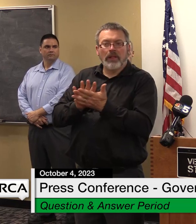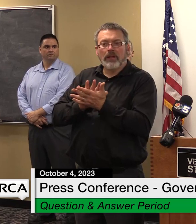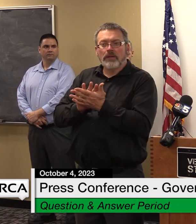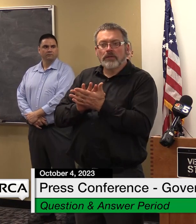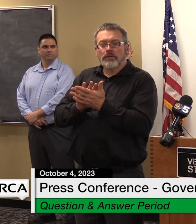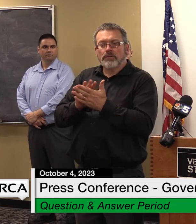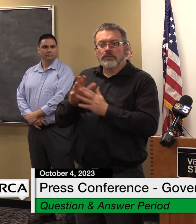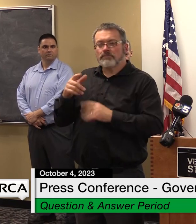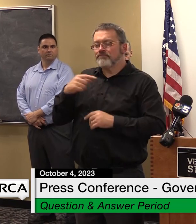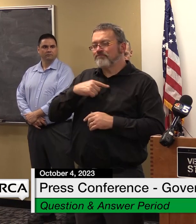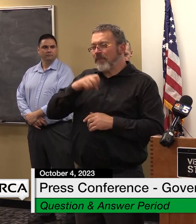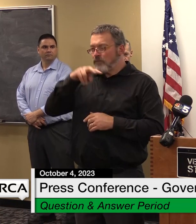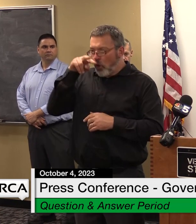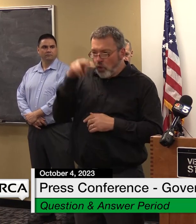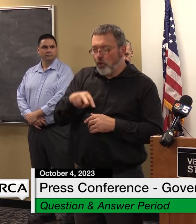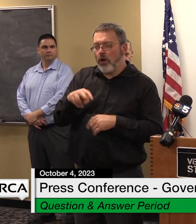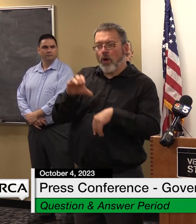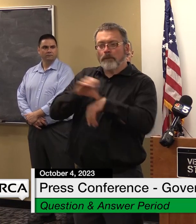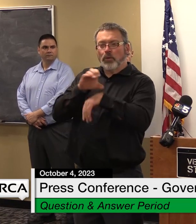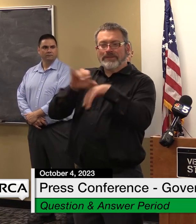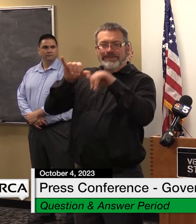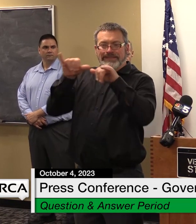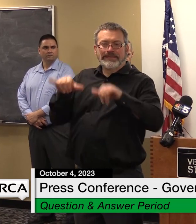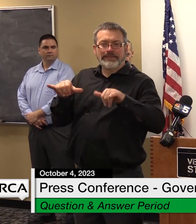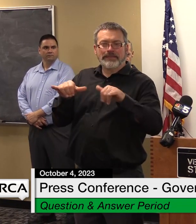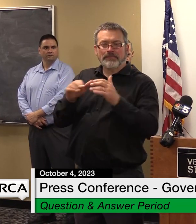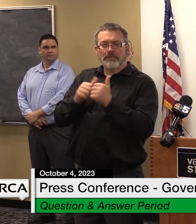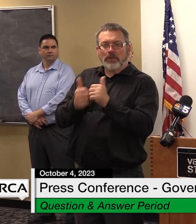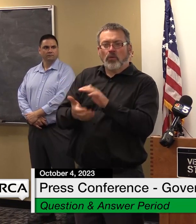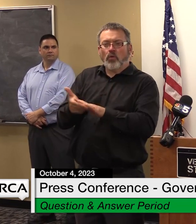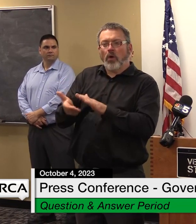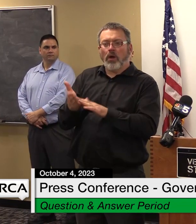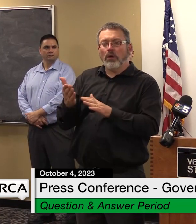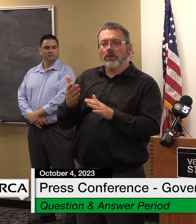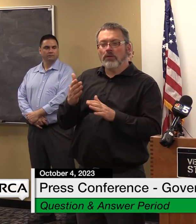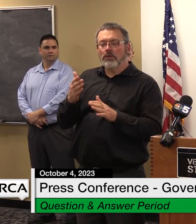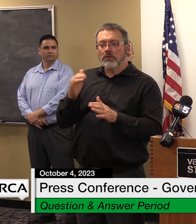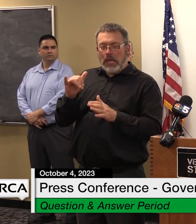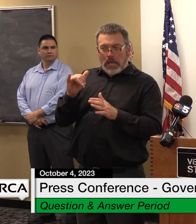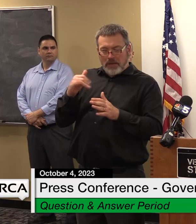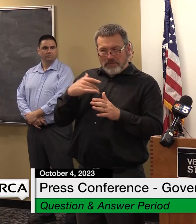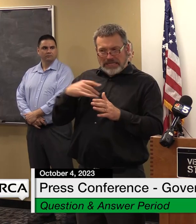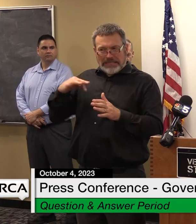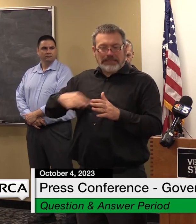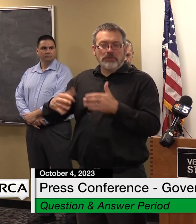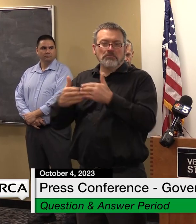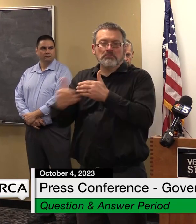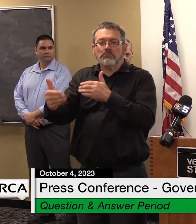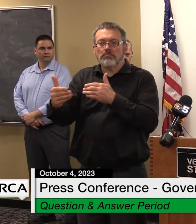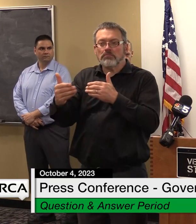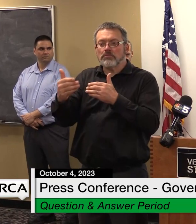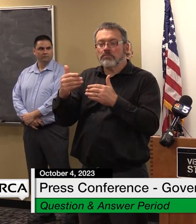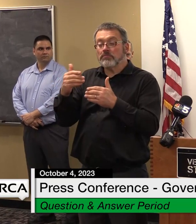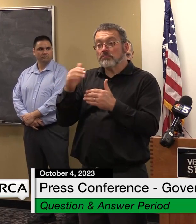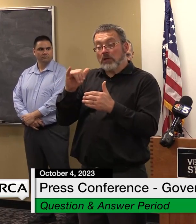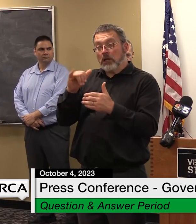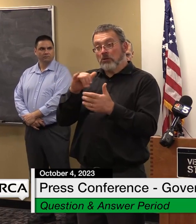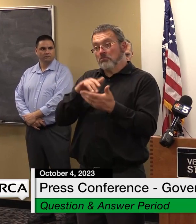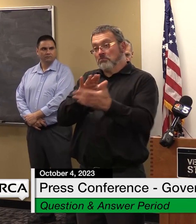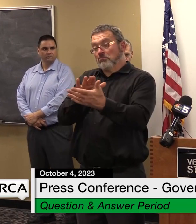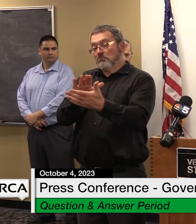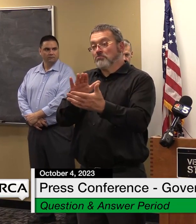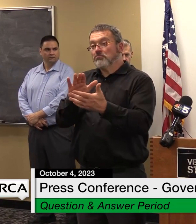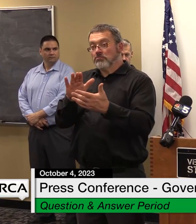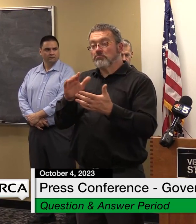into place, and that will be helpful in the future. But I believe that they did respond in the way that we normally